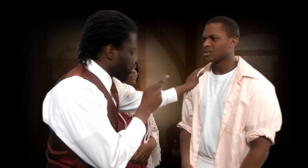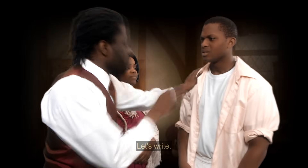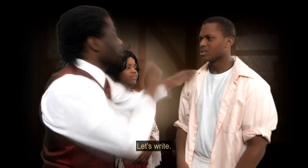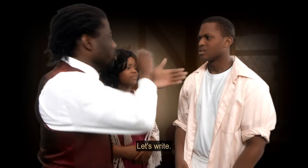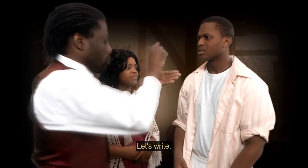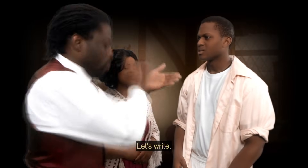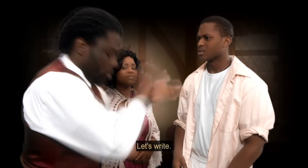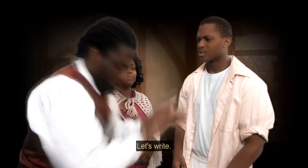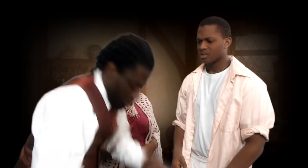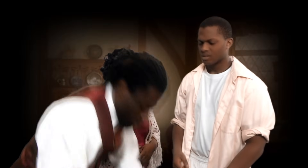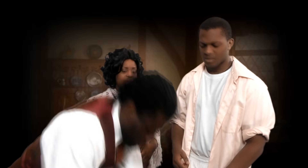That's right.